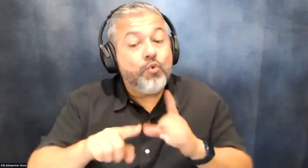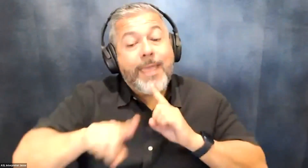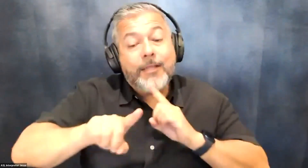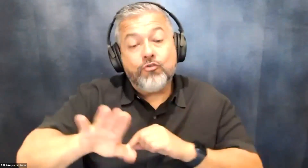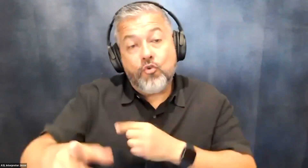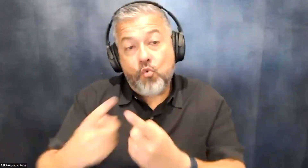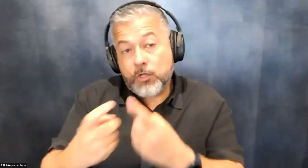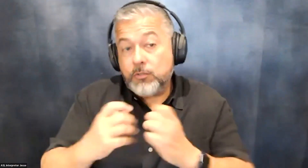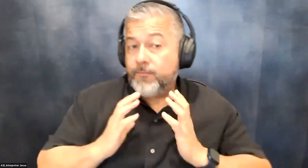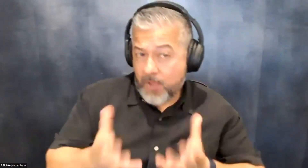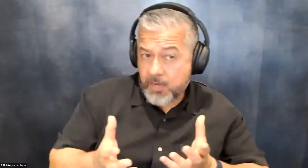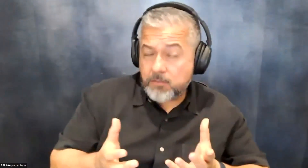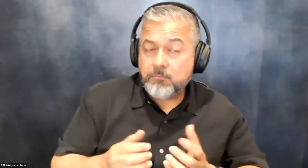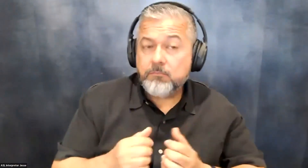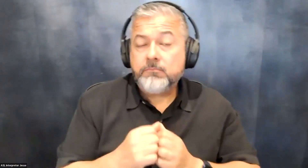it as well.